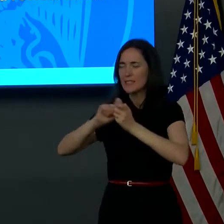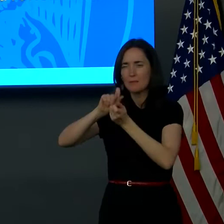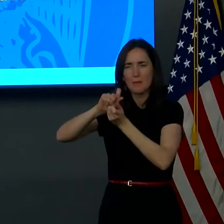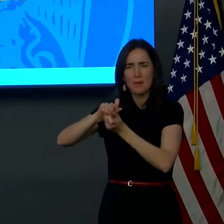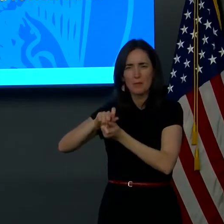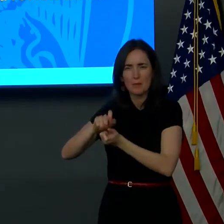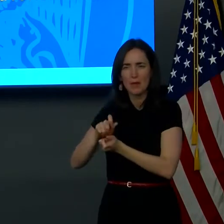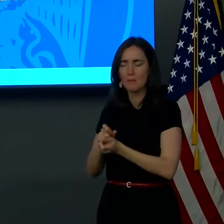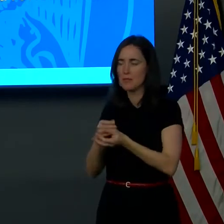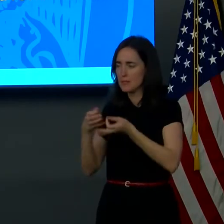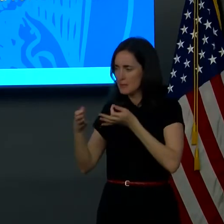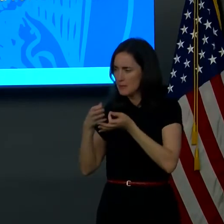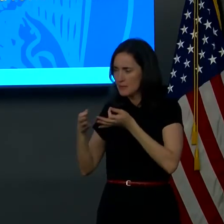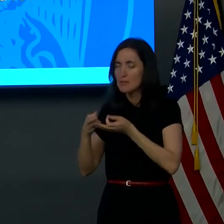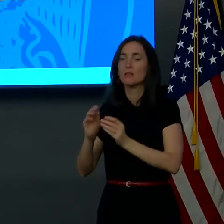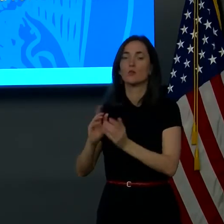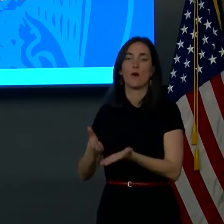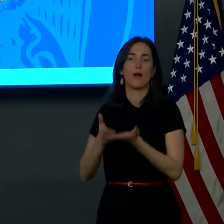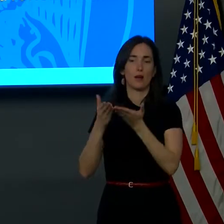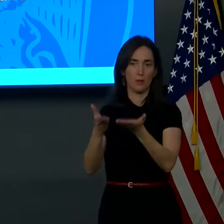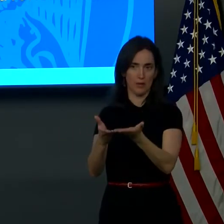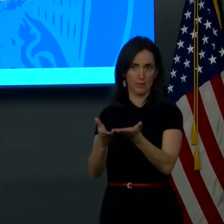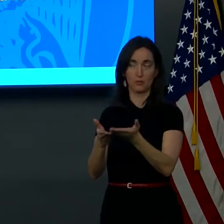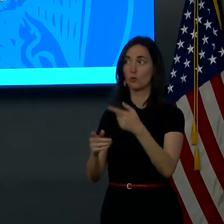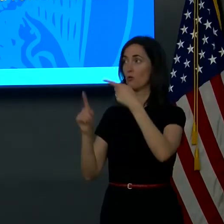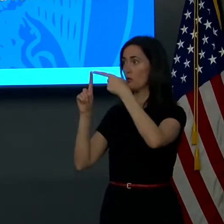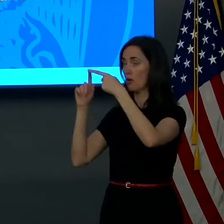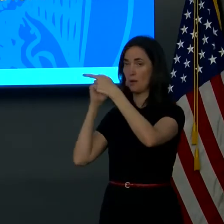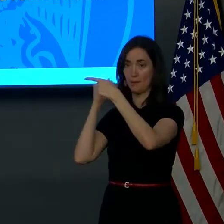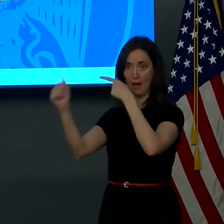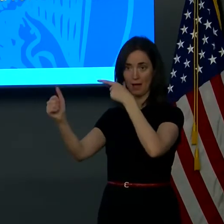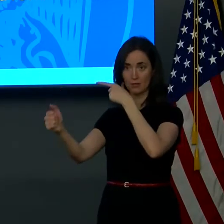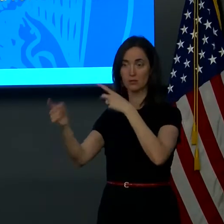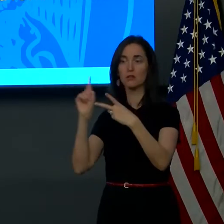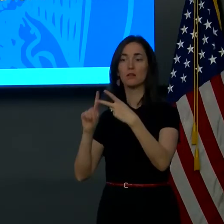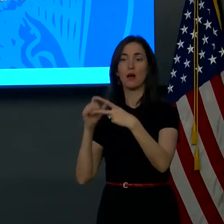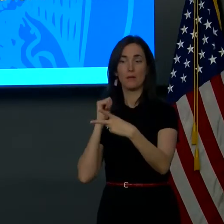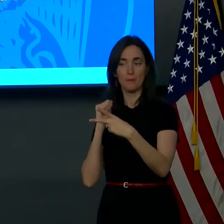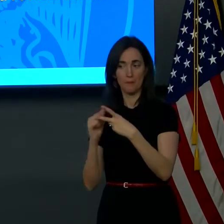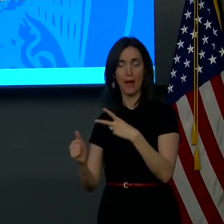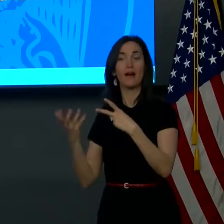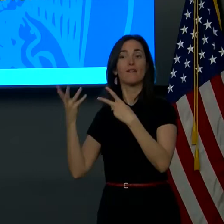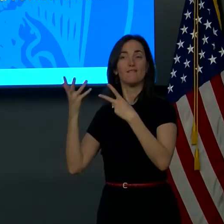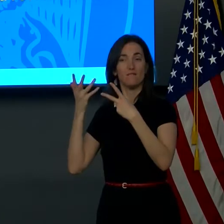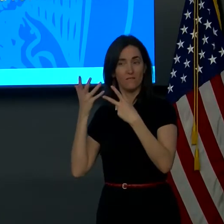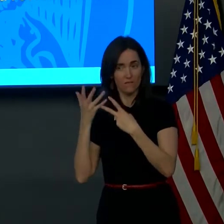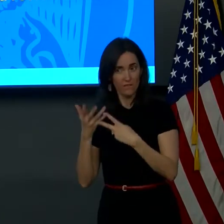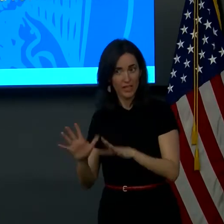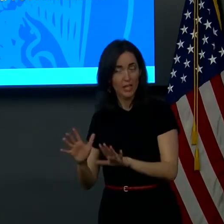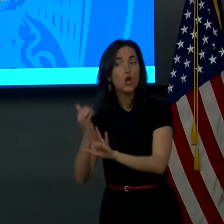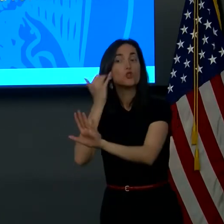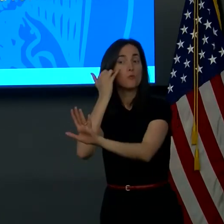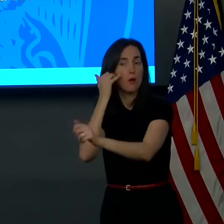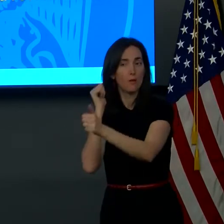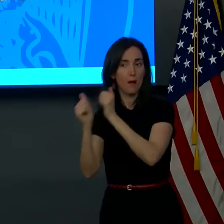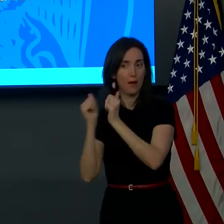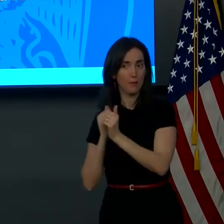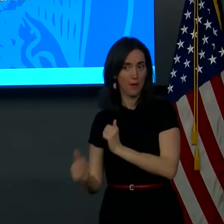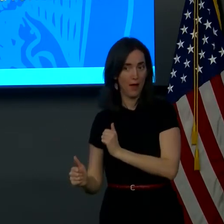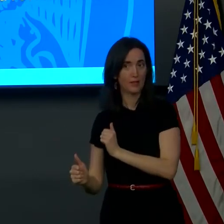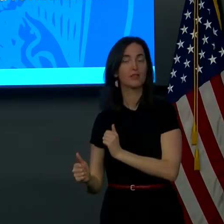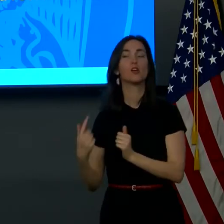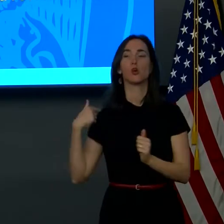recommendations. If and when those two things happen, we will then be in a position